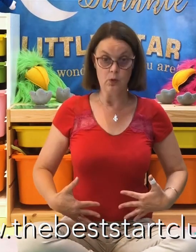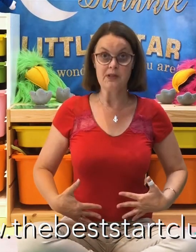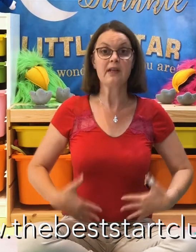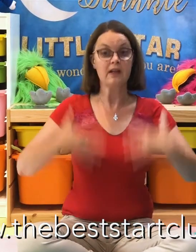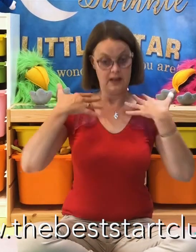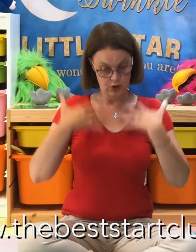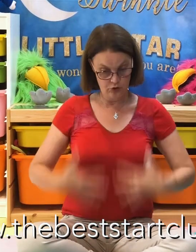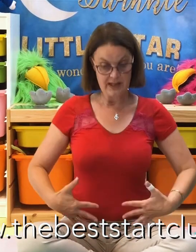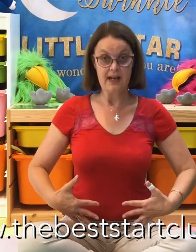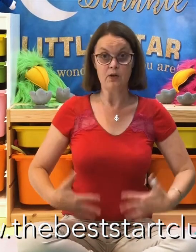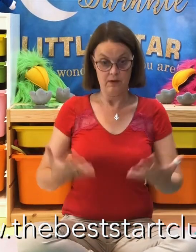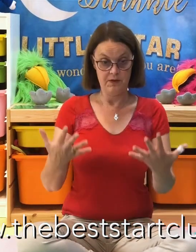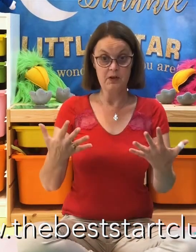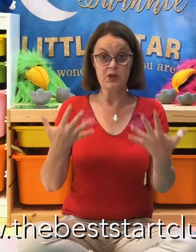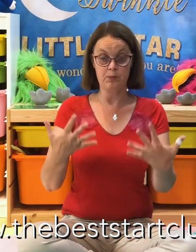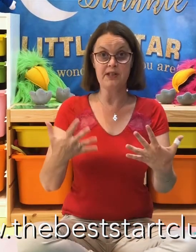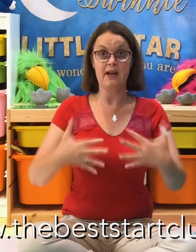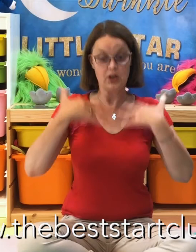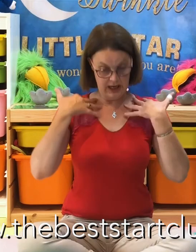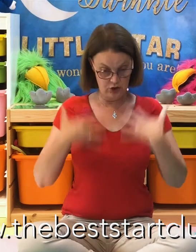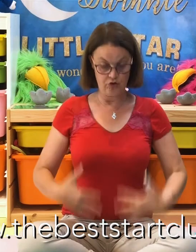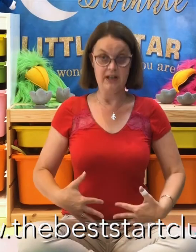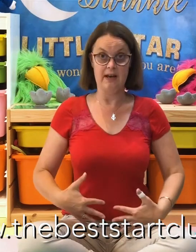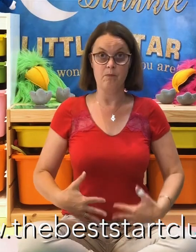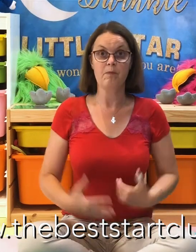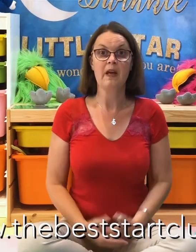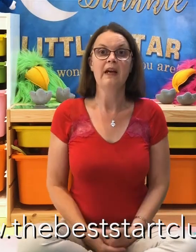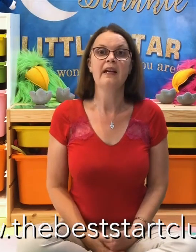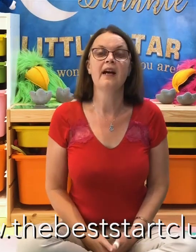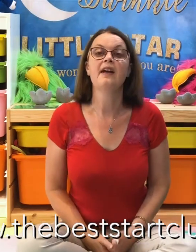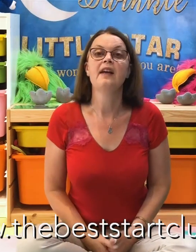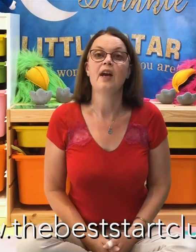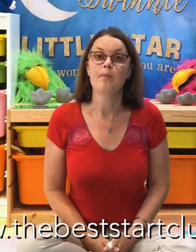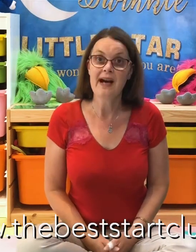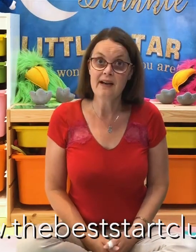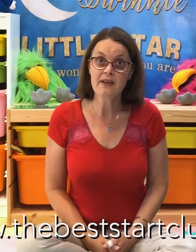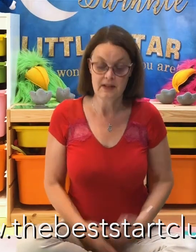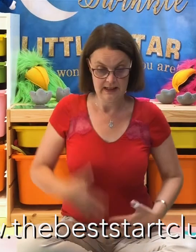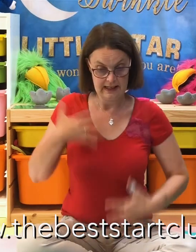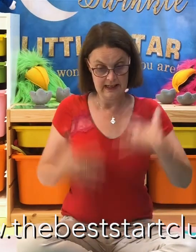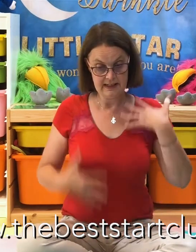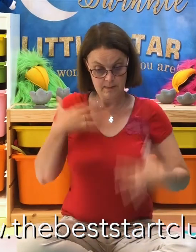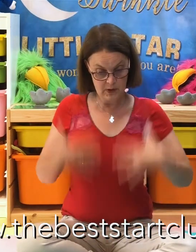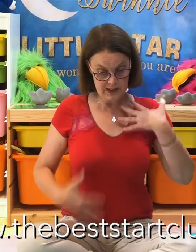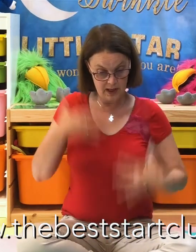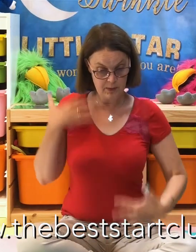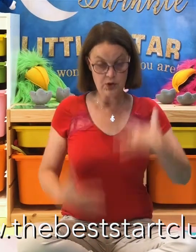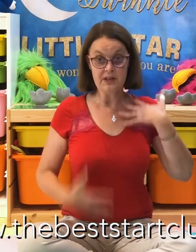clothes. Yeah, straight down, fingers spread out and straight down. Yeah, now bath is similar sign, but you can